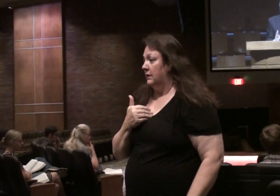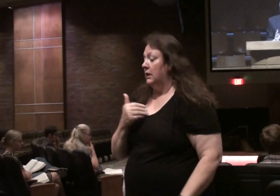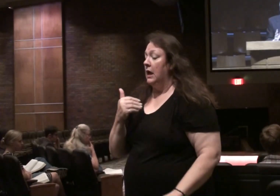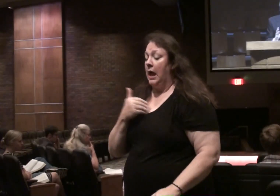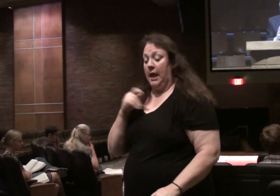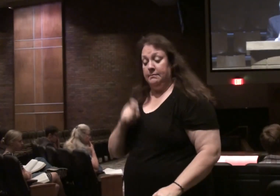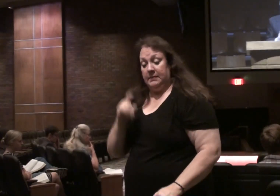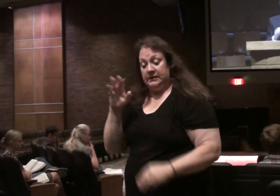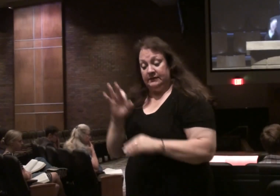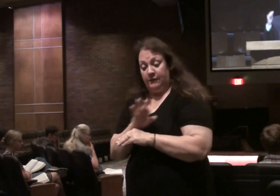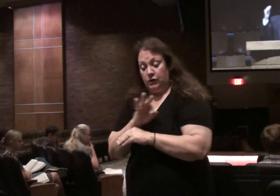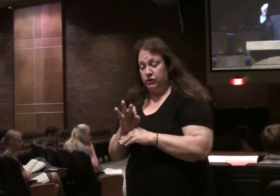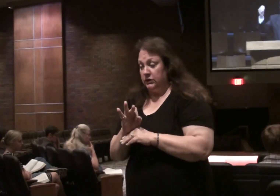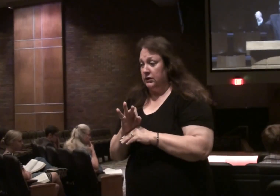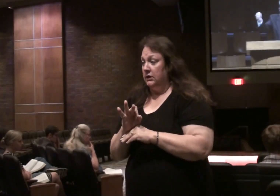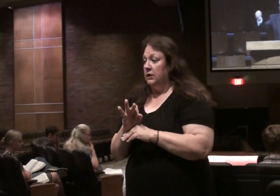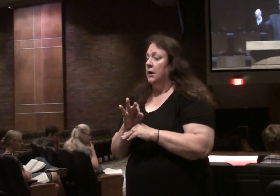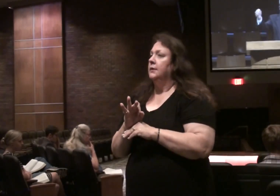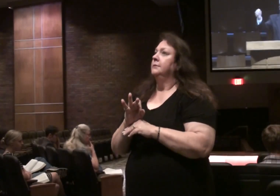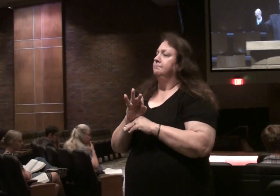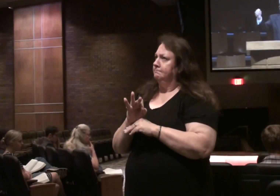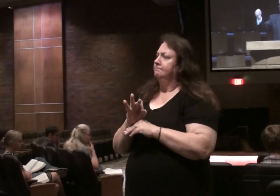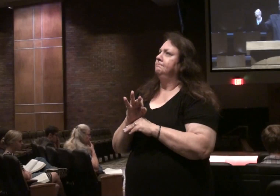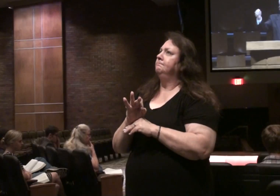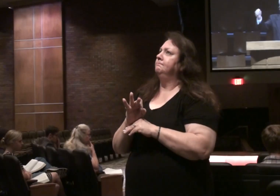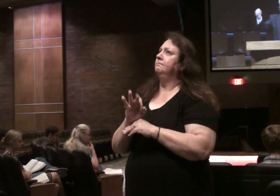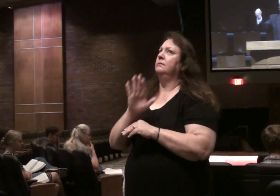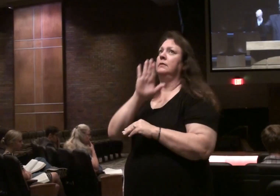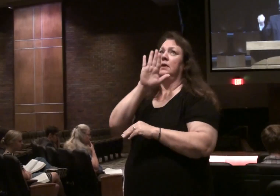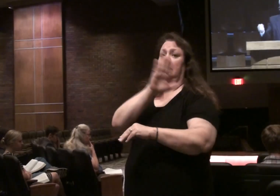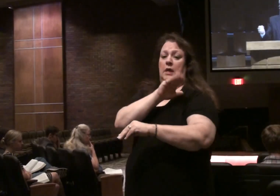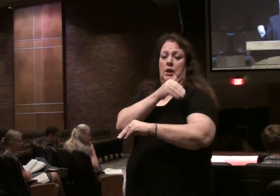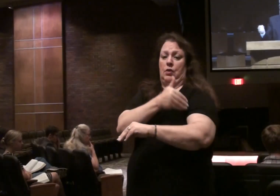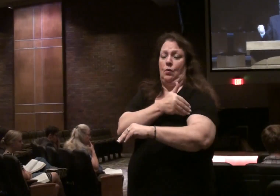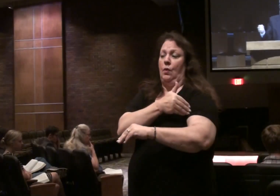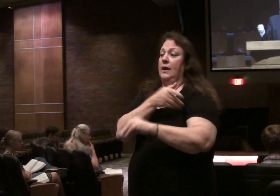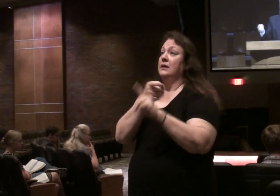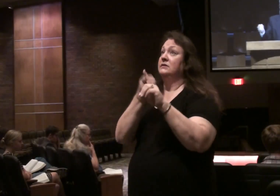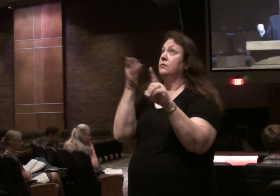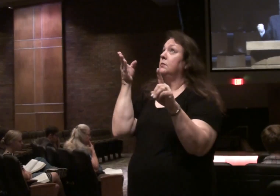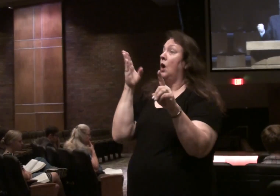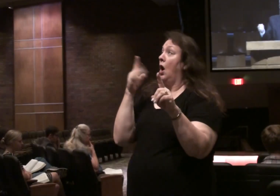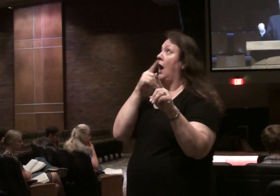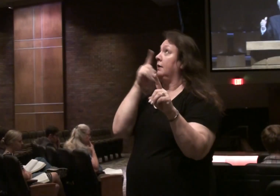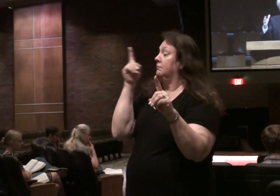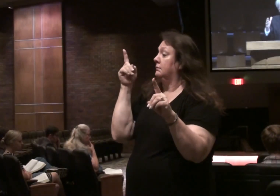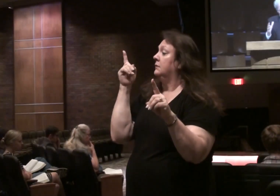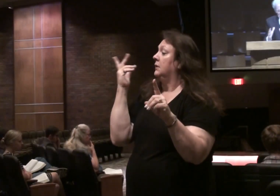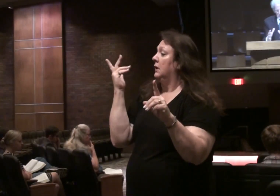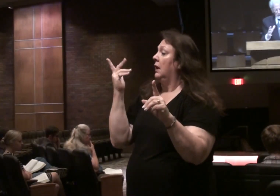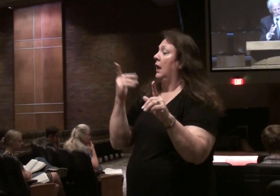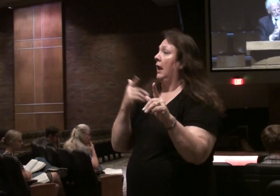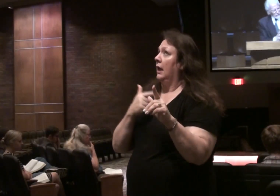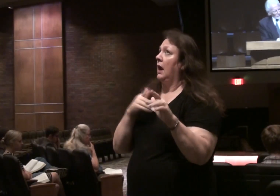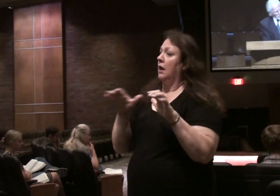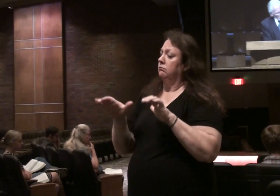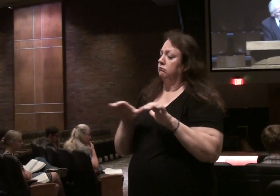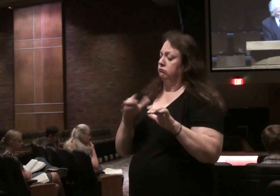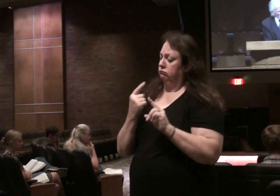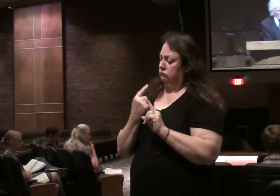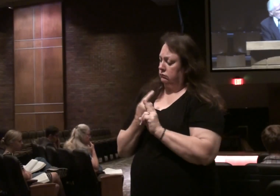Functioning wisely in the world is to recognize that authority from God and conduct